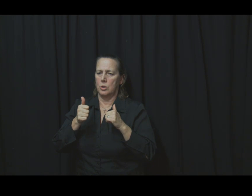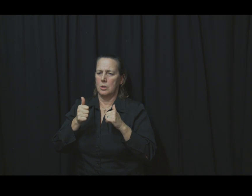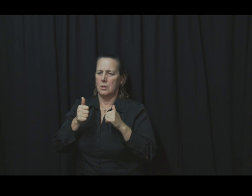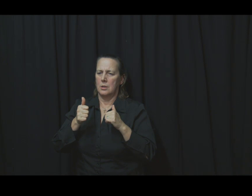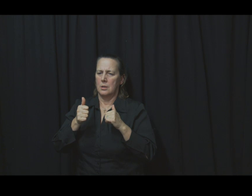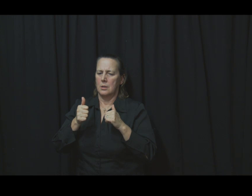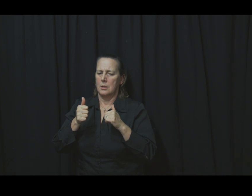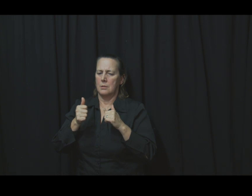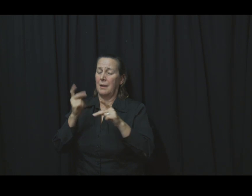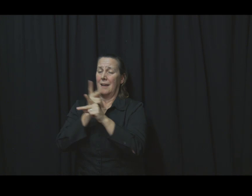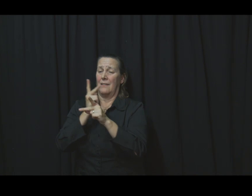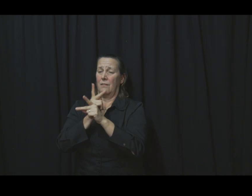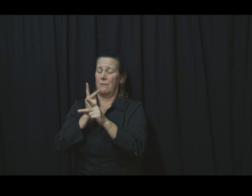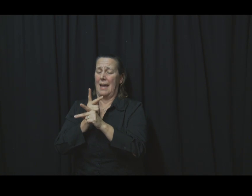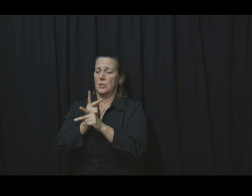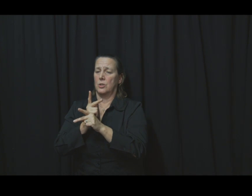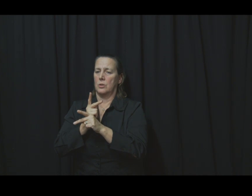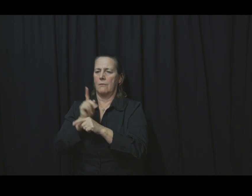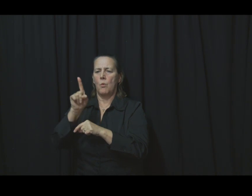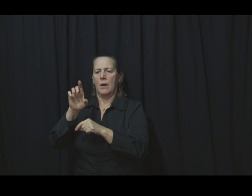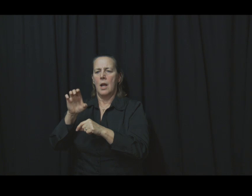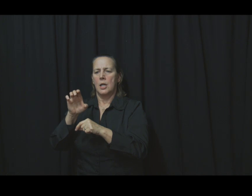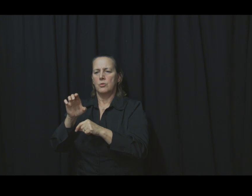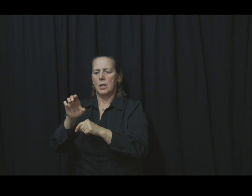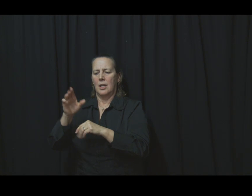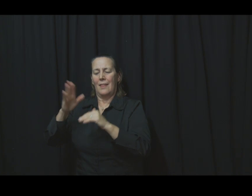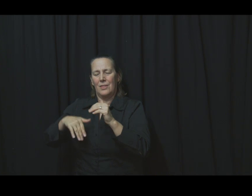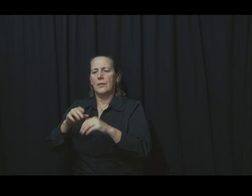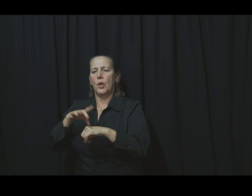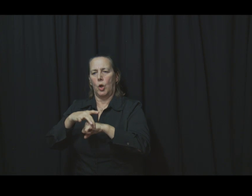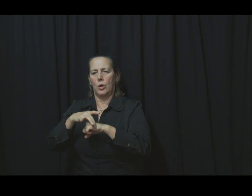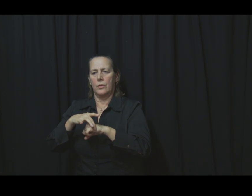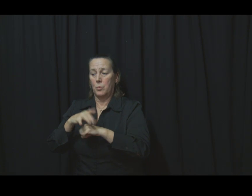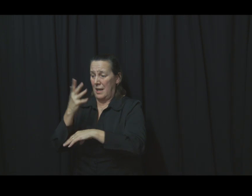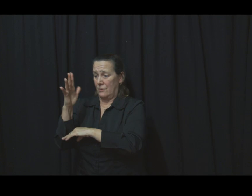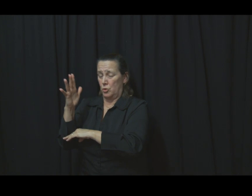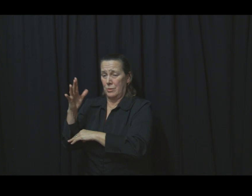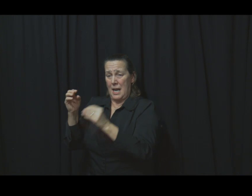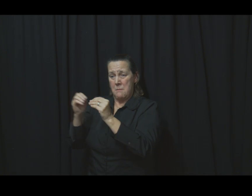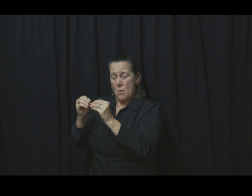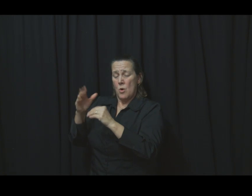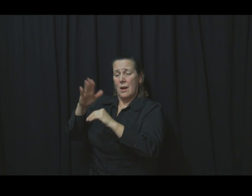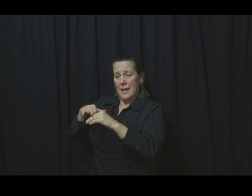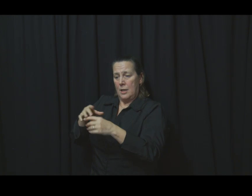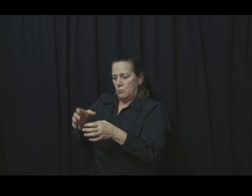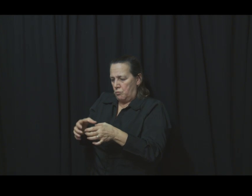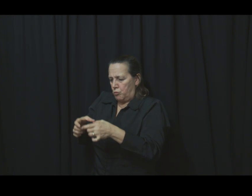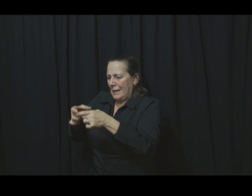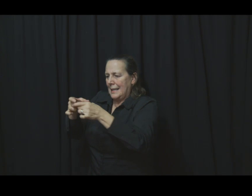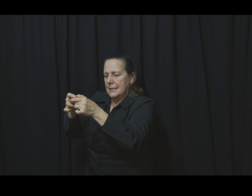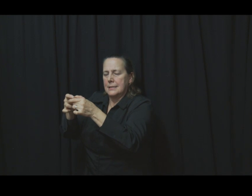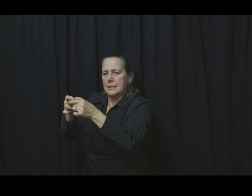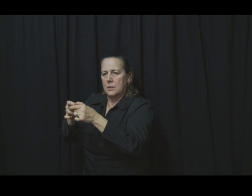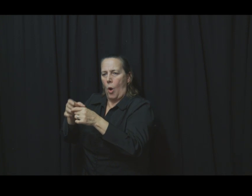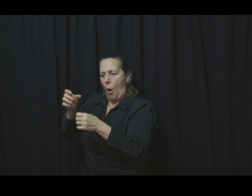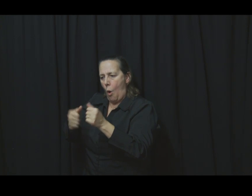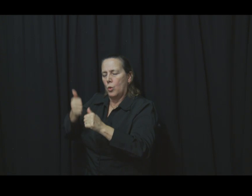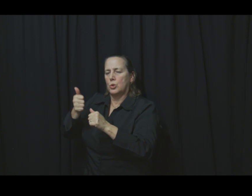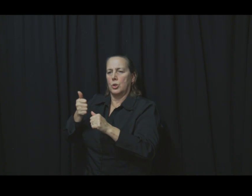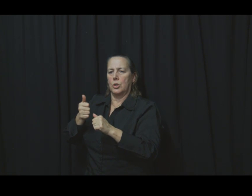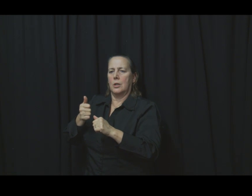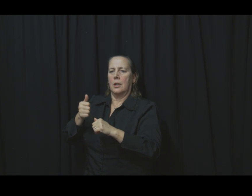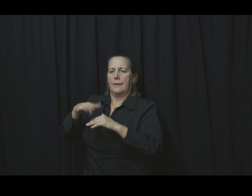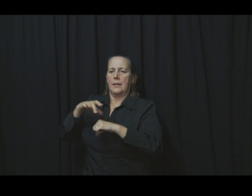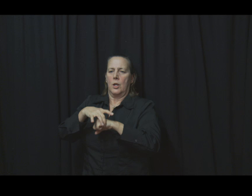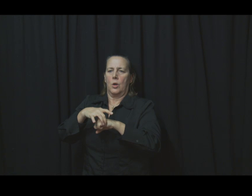of 100 than you claim the Earth is? We have trees that have more tree rings than the Earth is old. That we have rocks with rubidium and